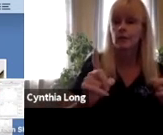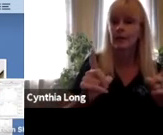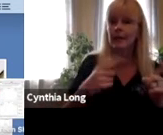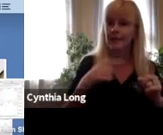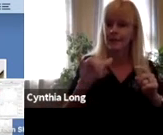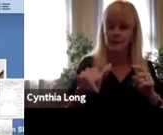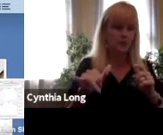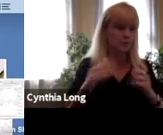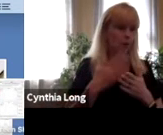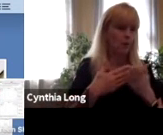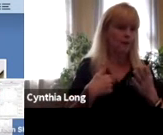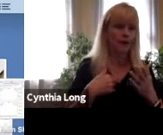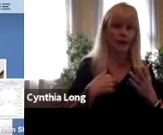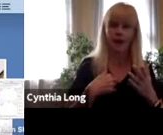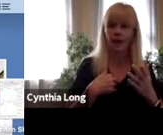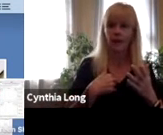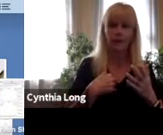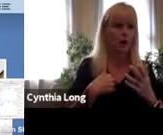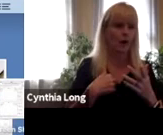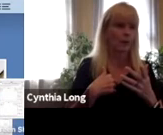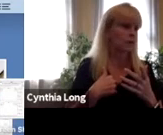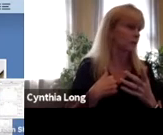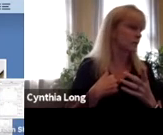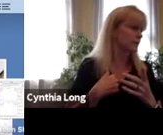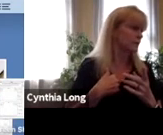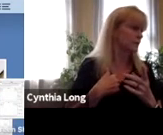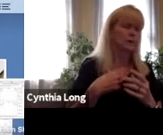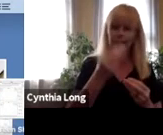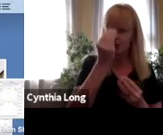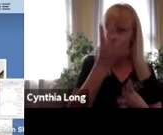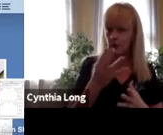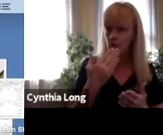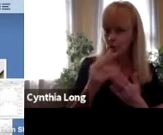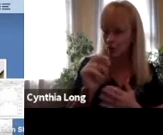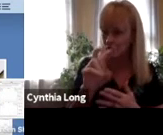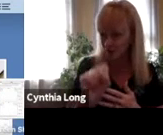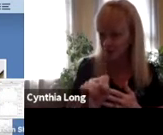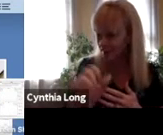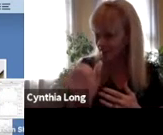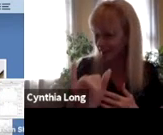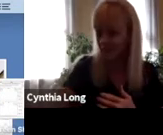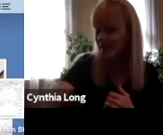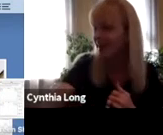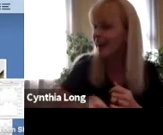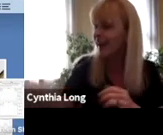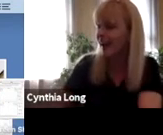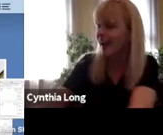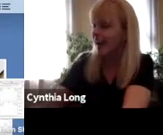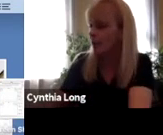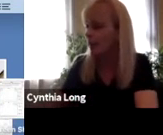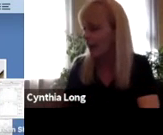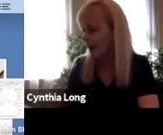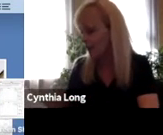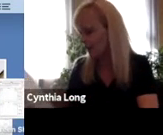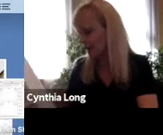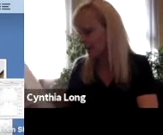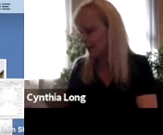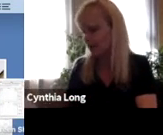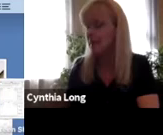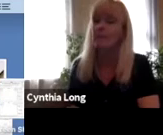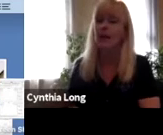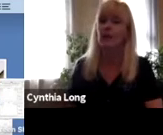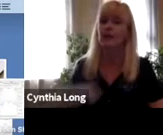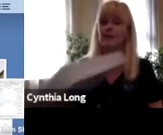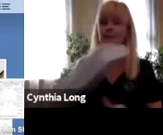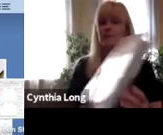I want to give you your link. Now this is the part that I wanted to let you know the good news too. And we